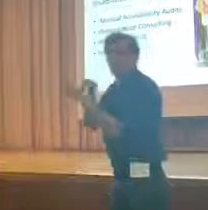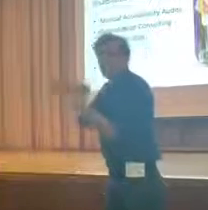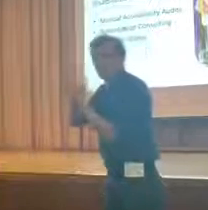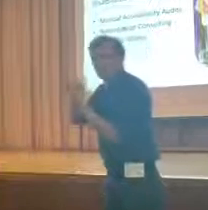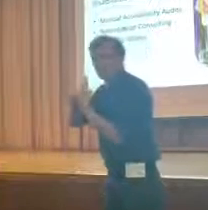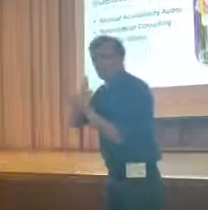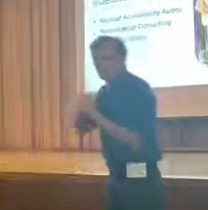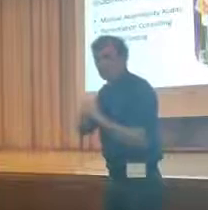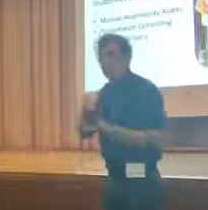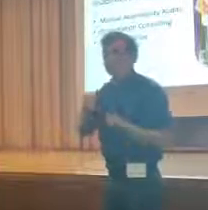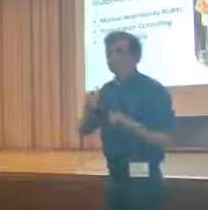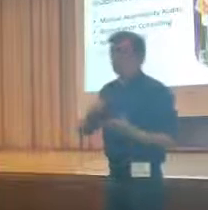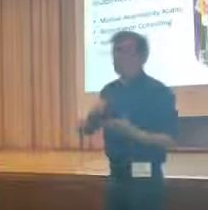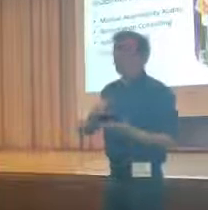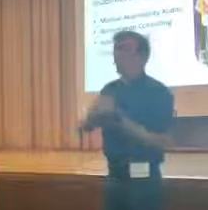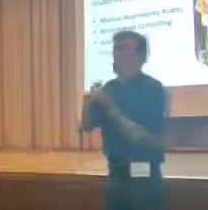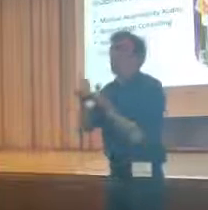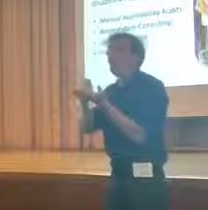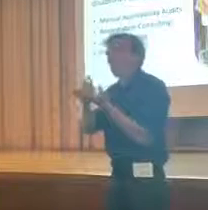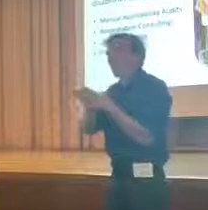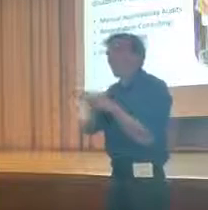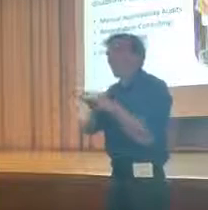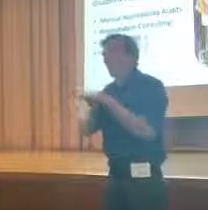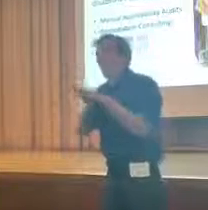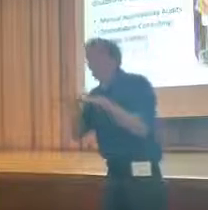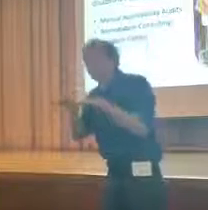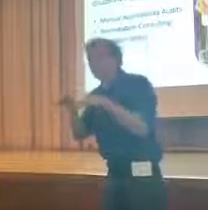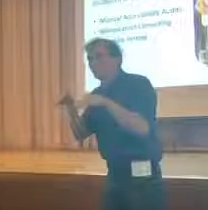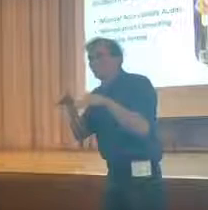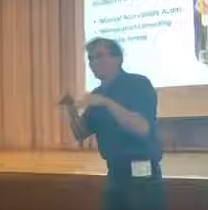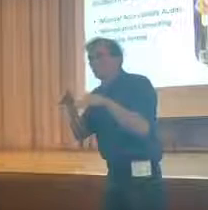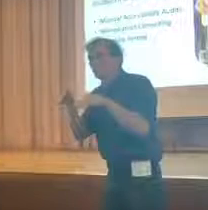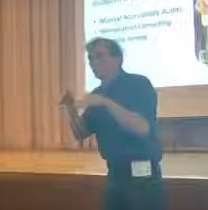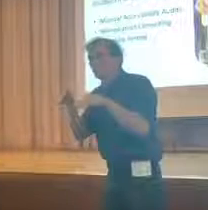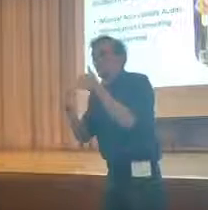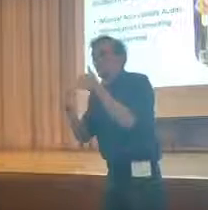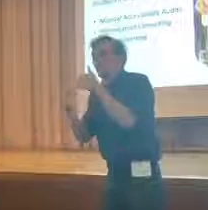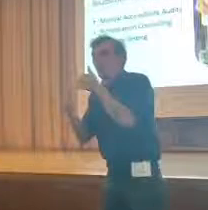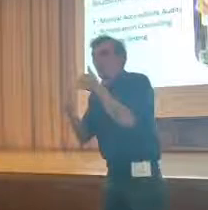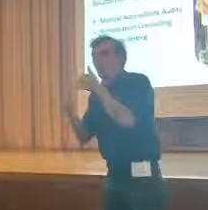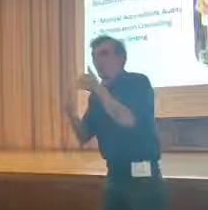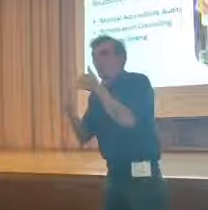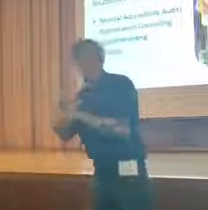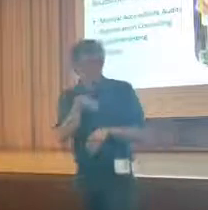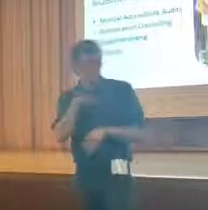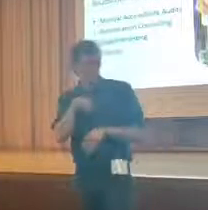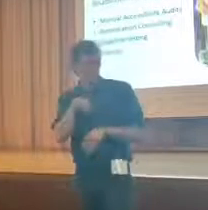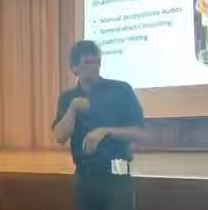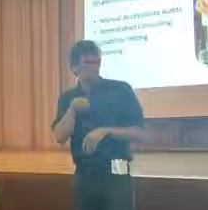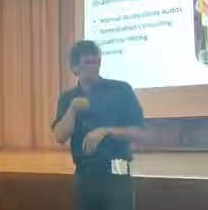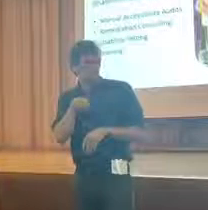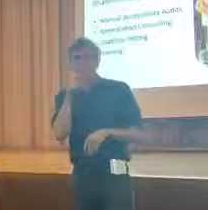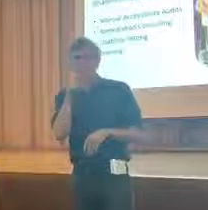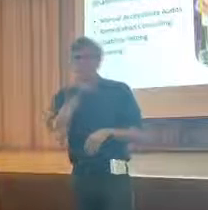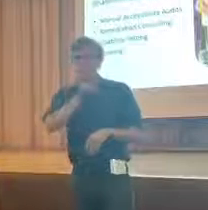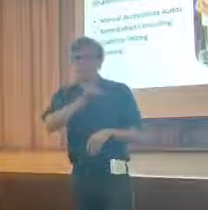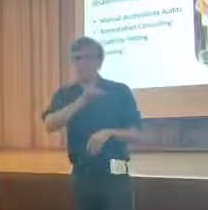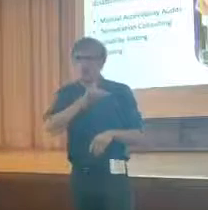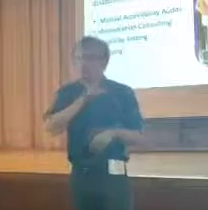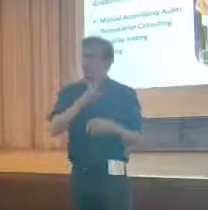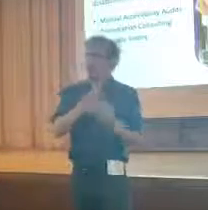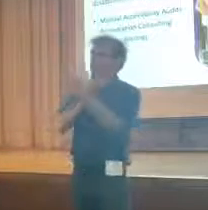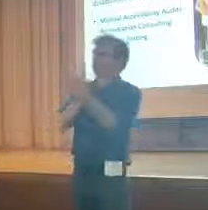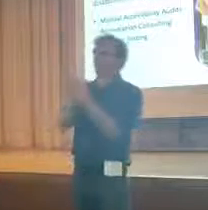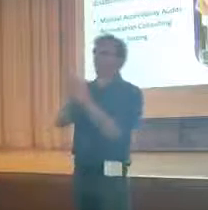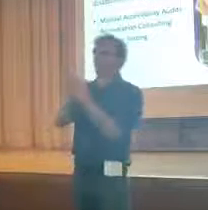that. And I watched them interface with my coworkers who didn't live with disabilities and were trying to understand